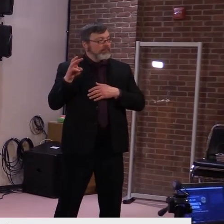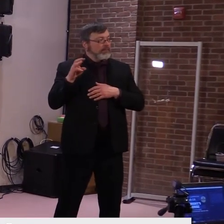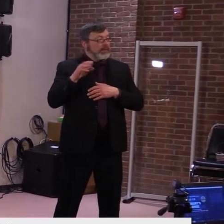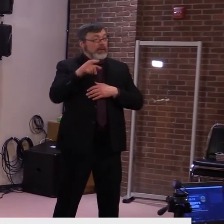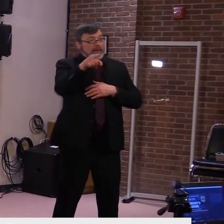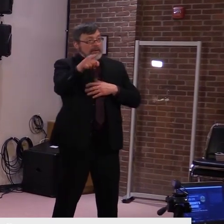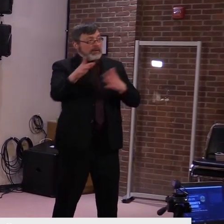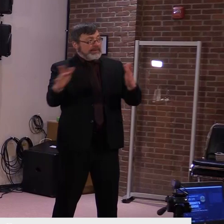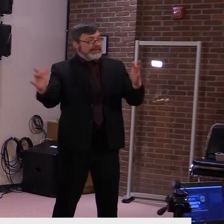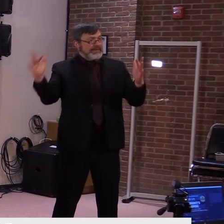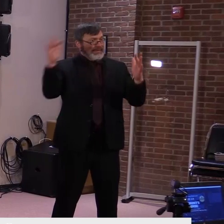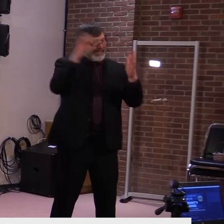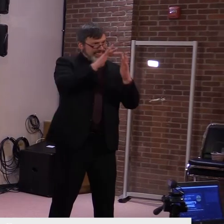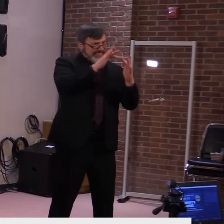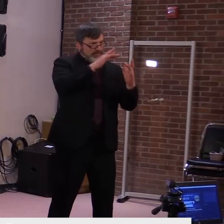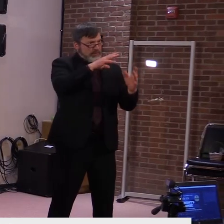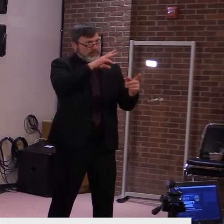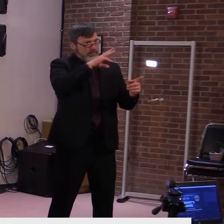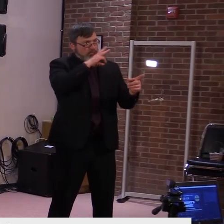event for eligible Vermonters